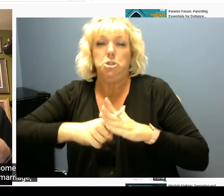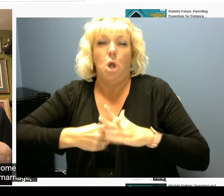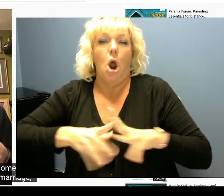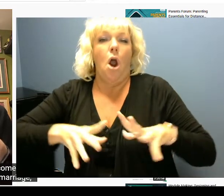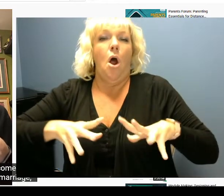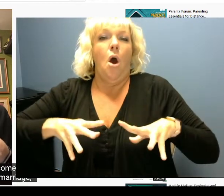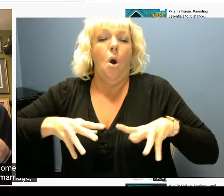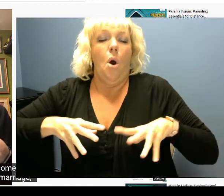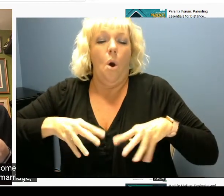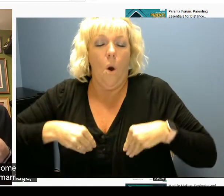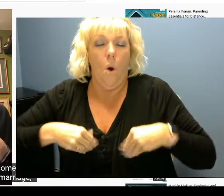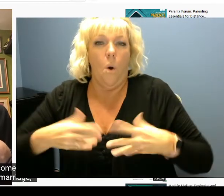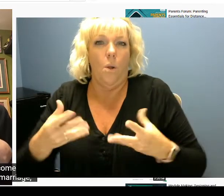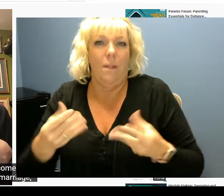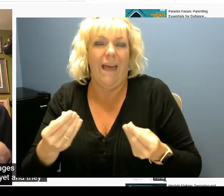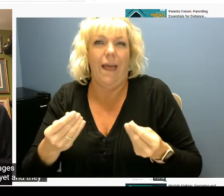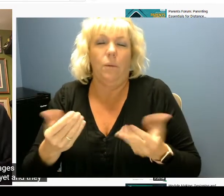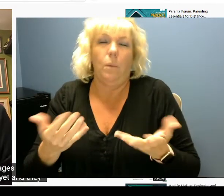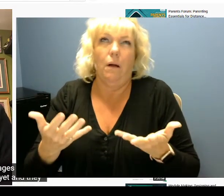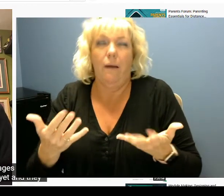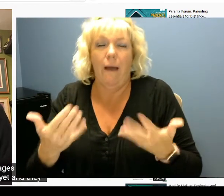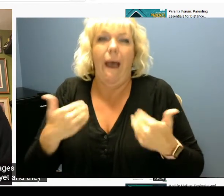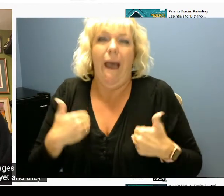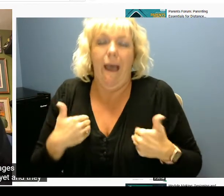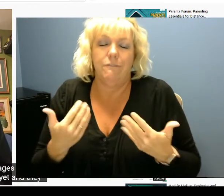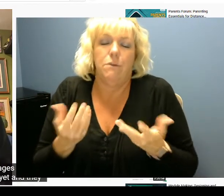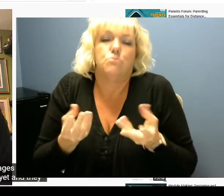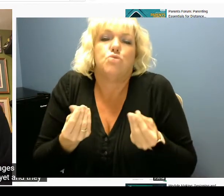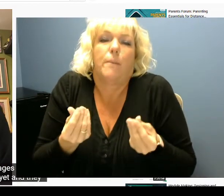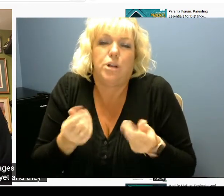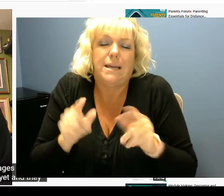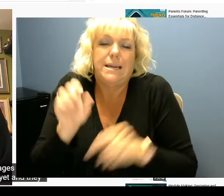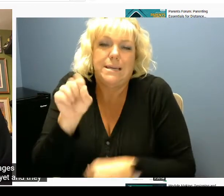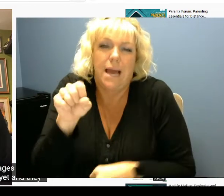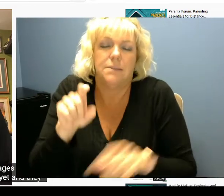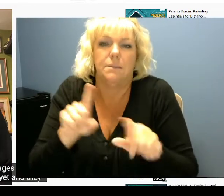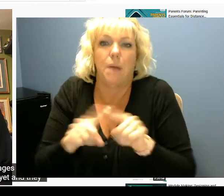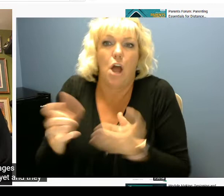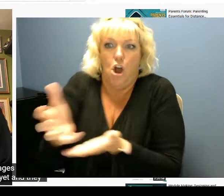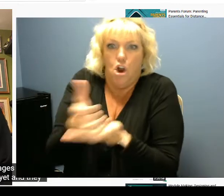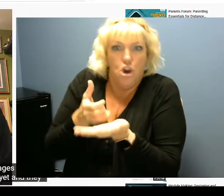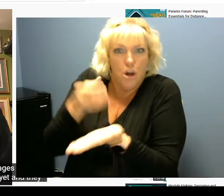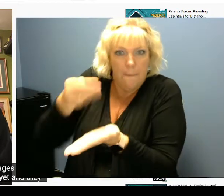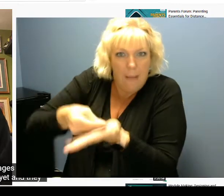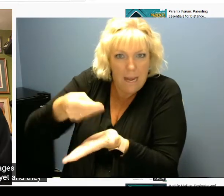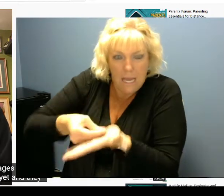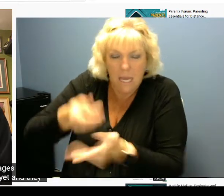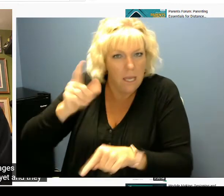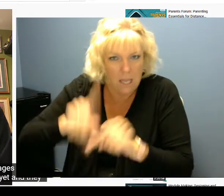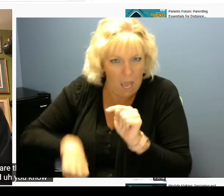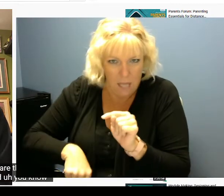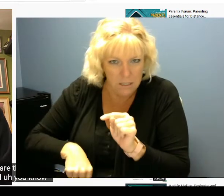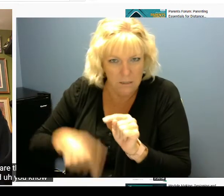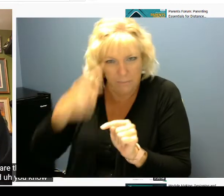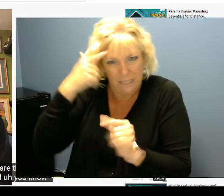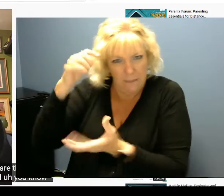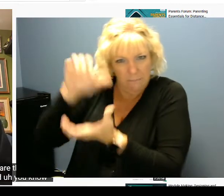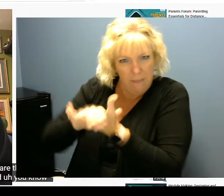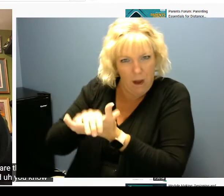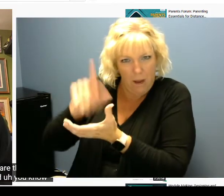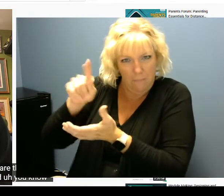the property that they bring to their marriage, but they don't own any wages. Any wages they make while they're married is not theirs. Yet in